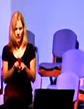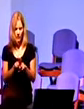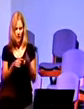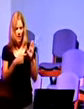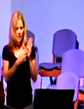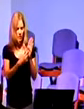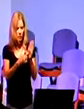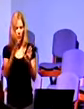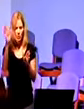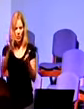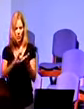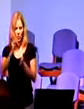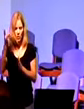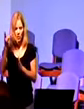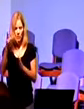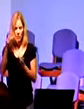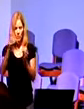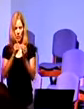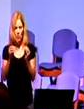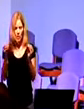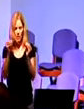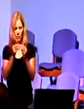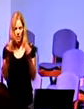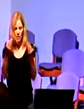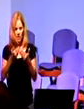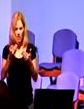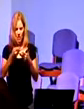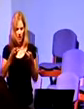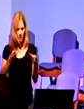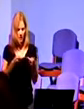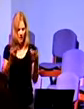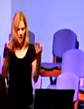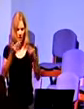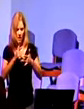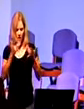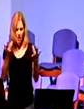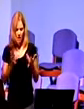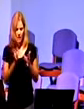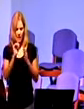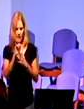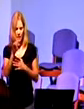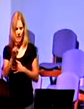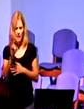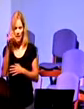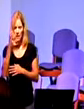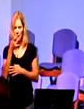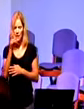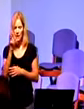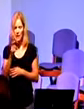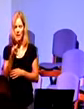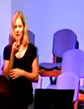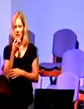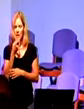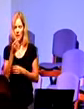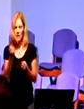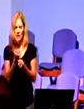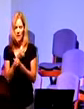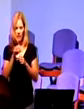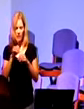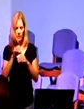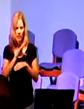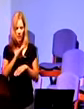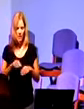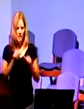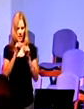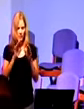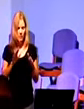expose your glory to more and more dark places and dark hearts that need the light of the love of Christ. Dismiss us with